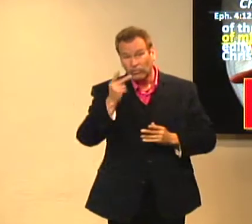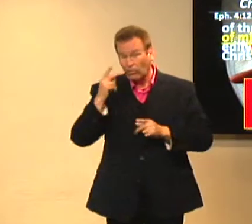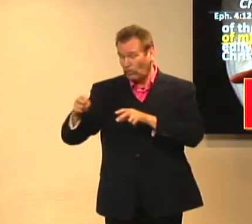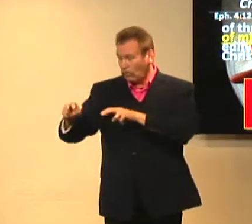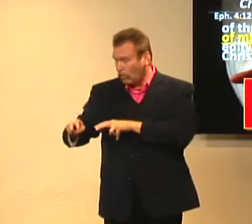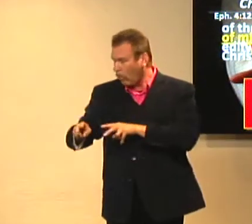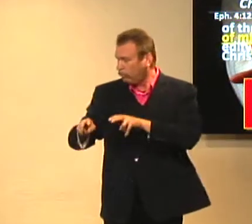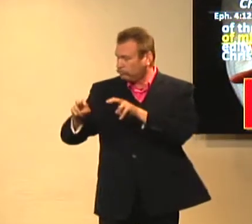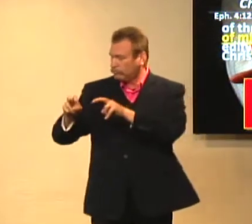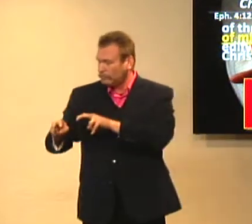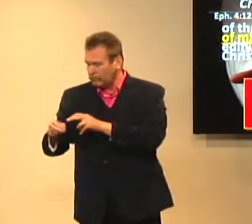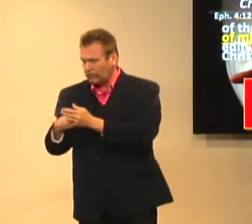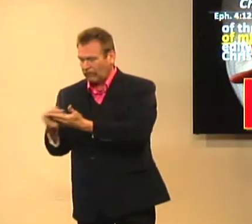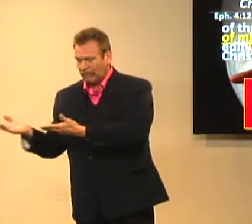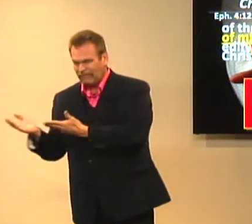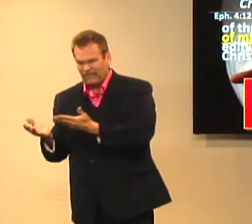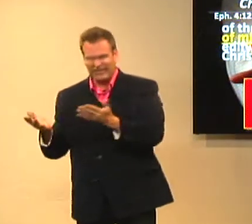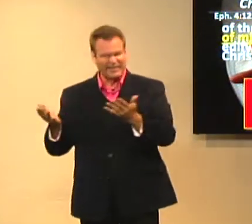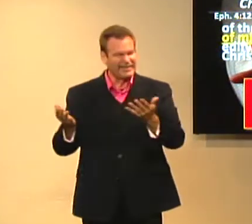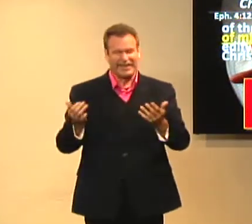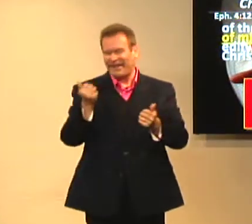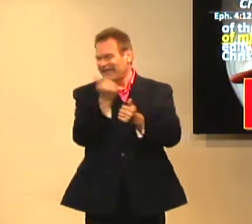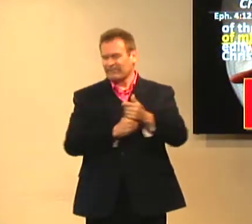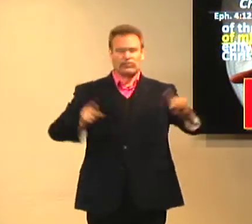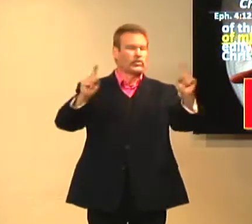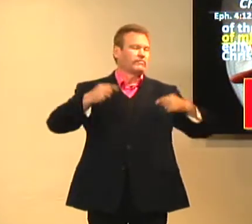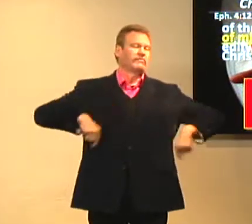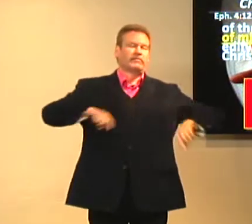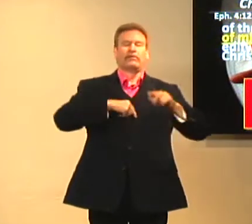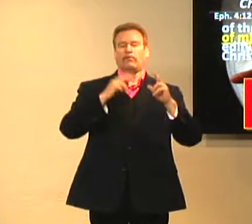the program. That is serving. Everything that we do,